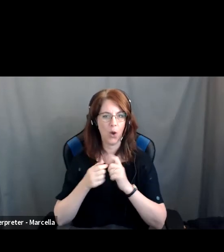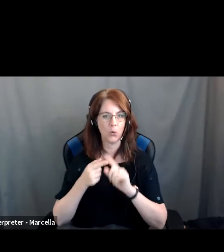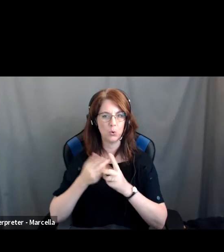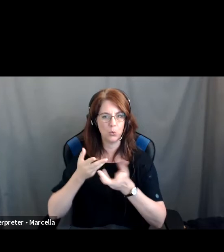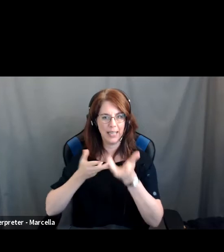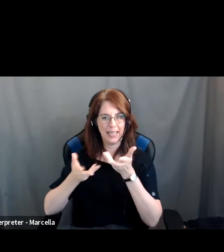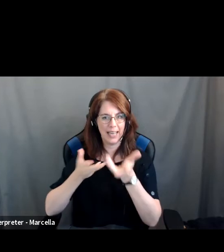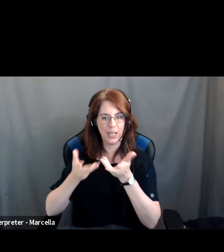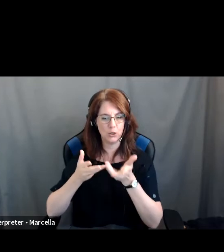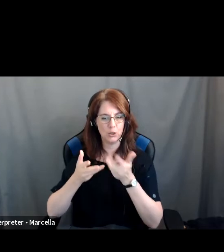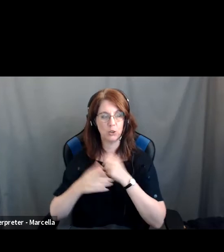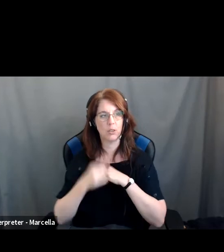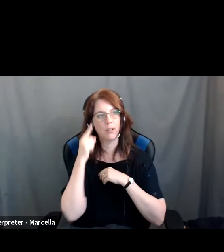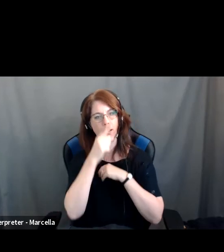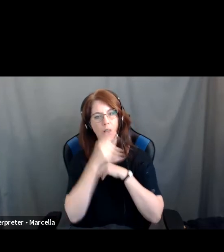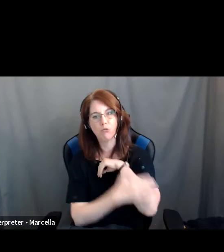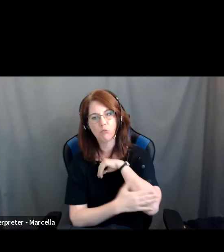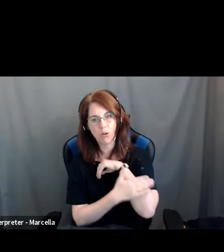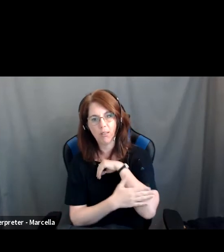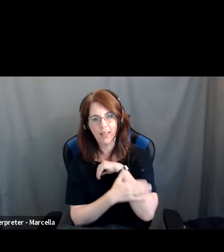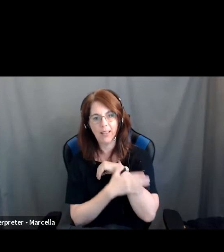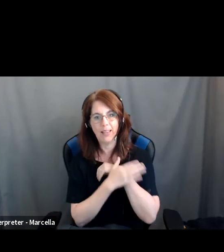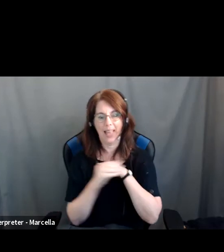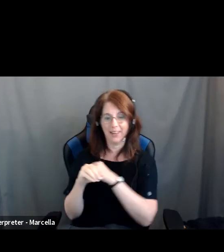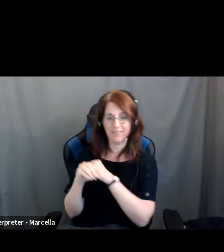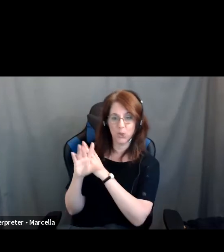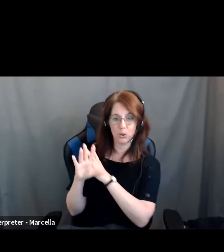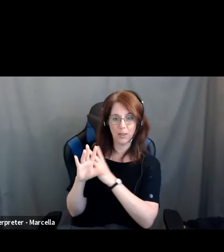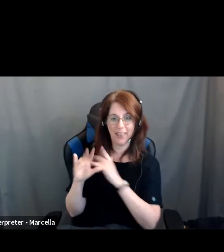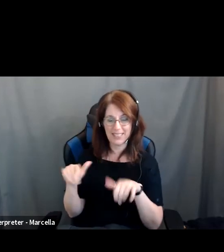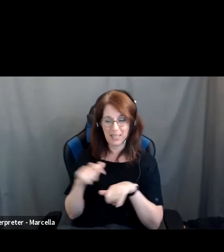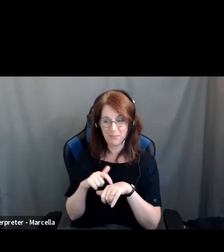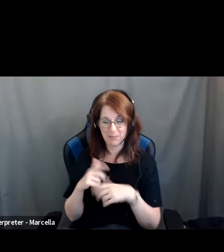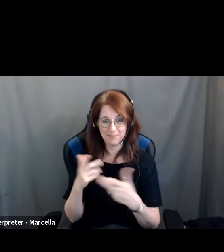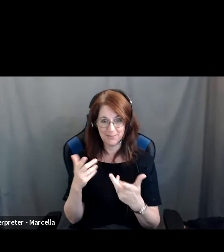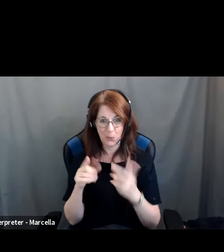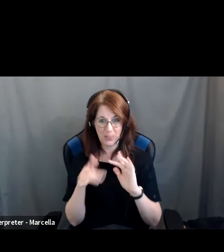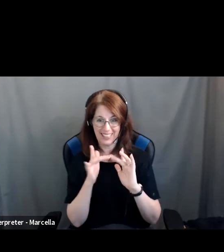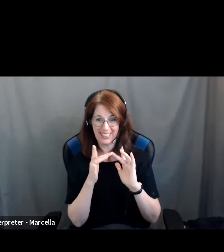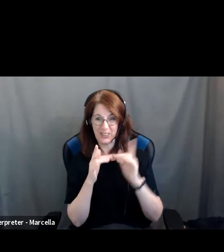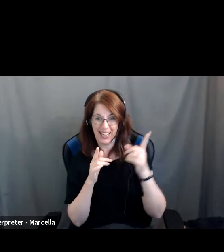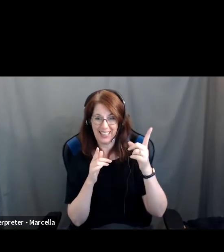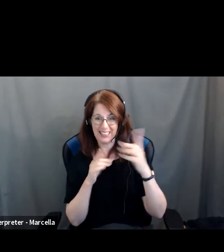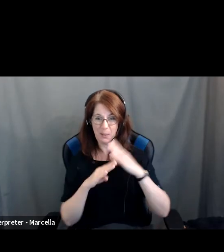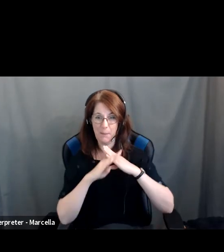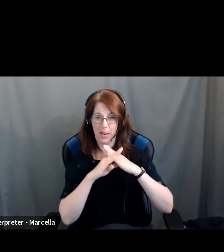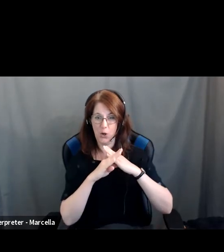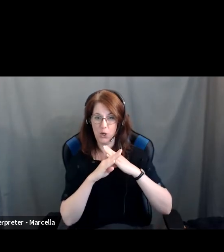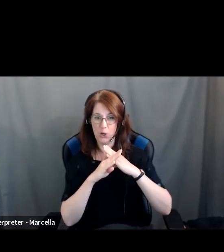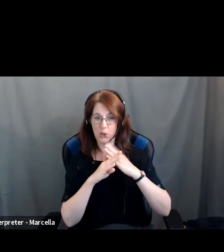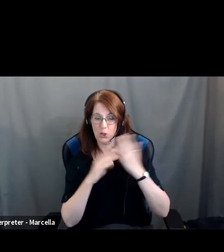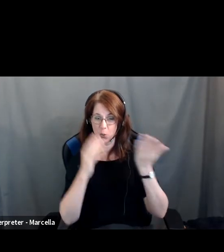rural virtually, if it can be done when internet is such a barrier, as we